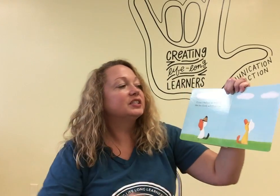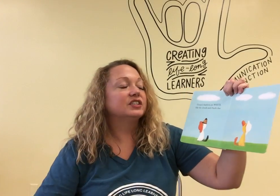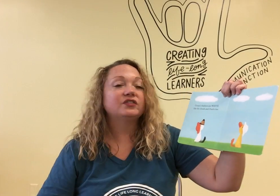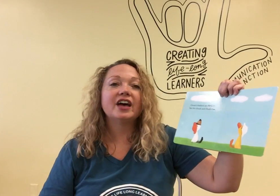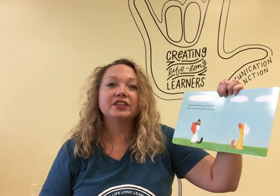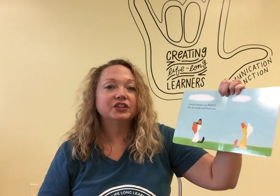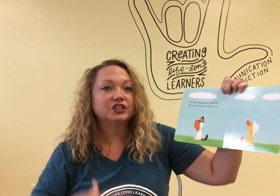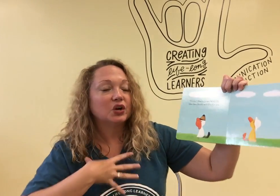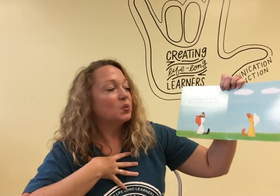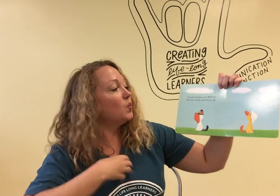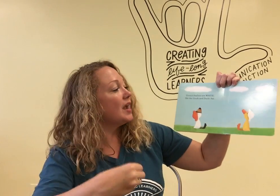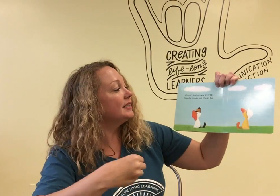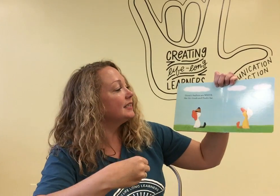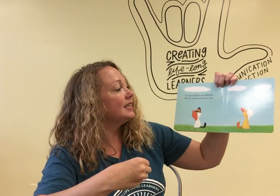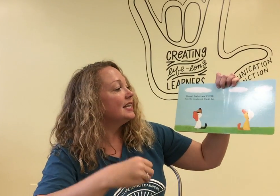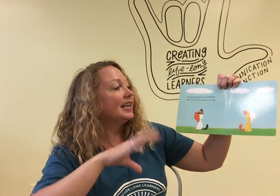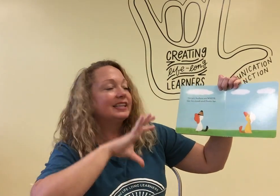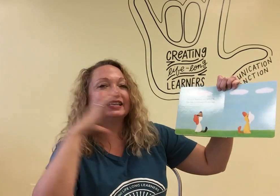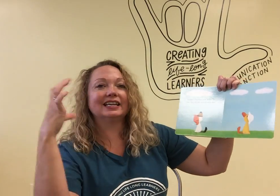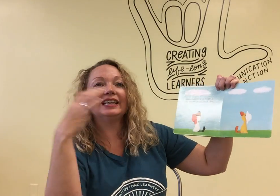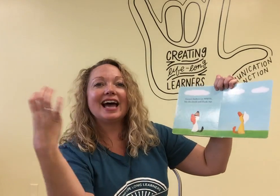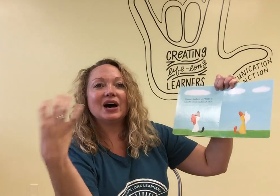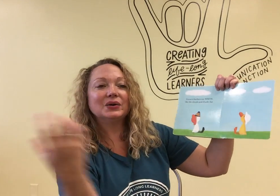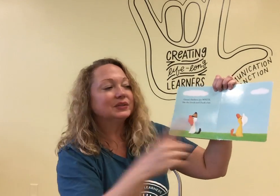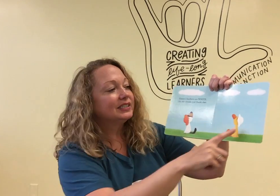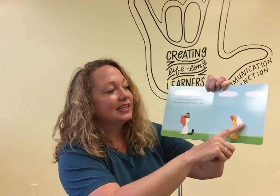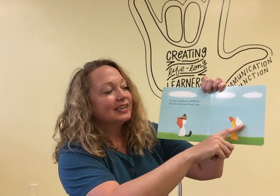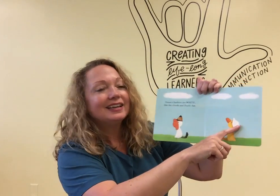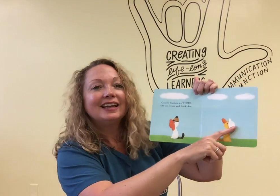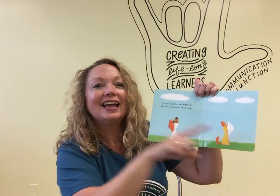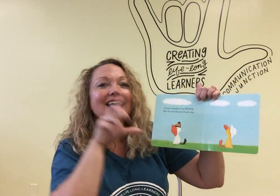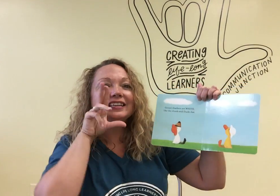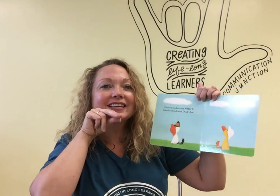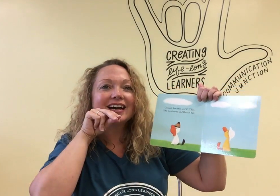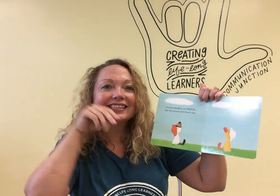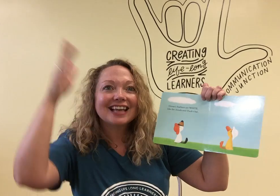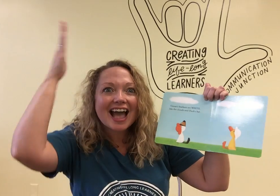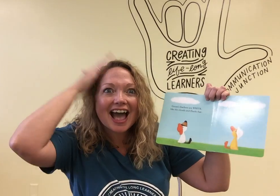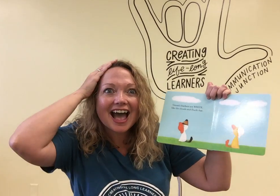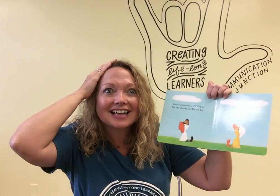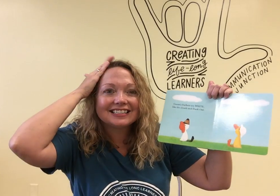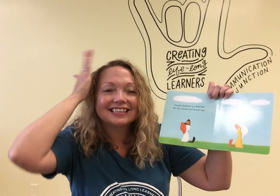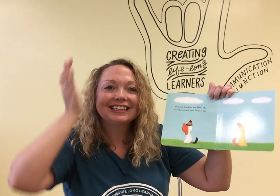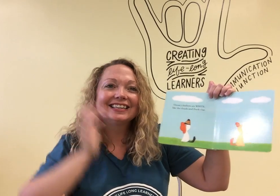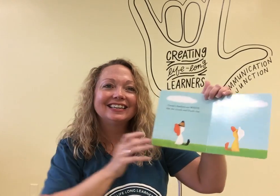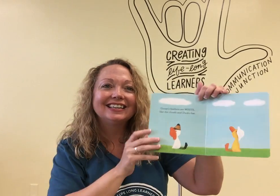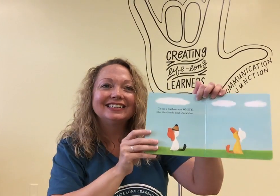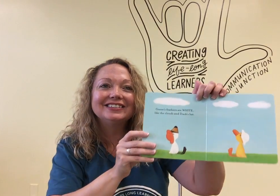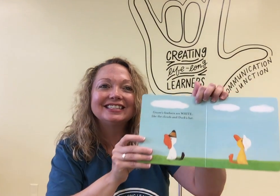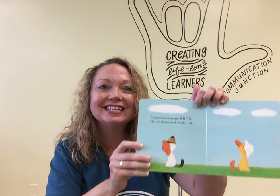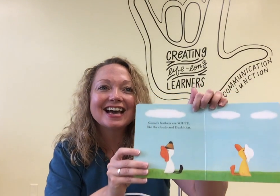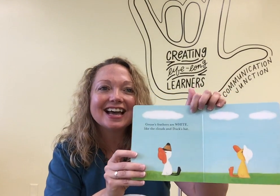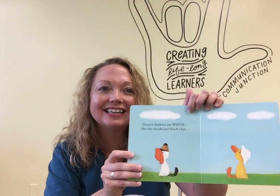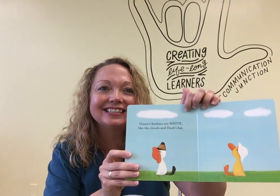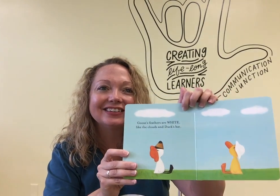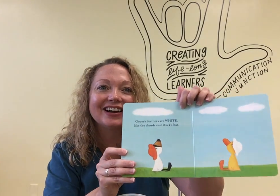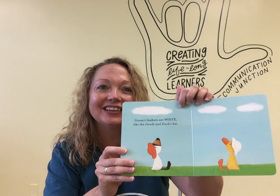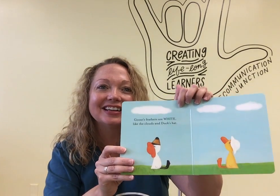Goose's feathers are white, like the clouds, and duck's hat. Do you see that? They're all looking up at